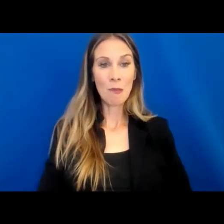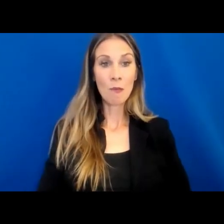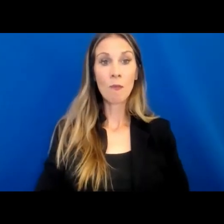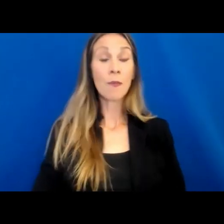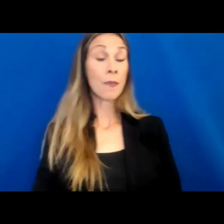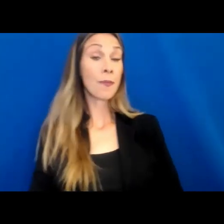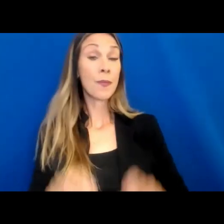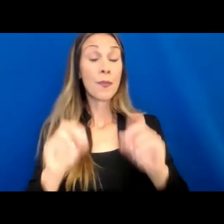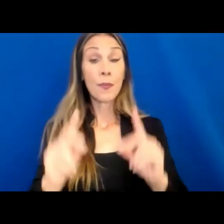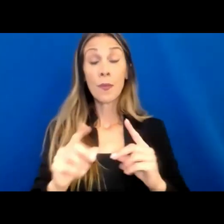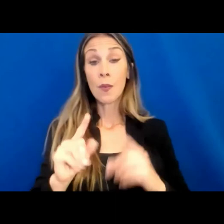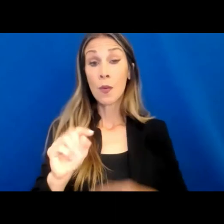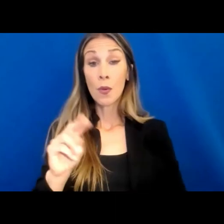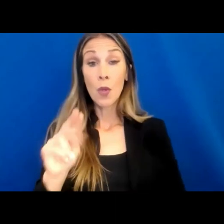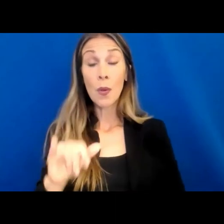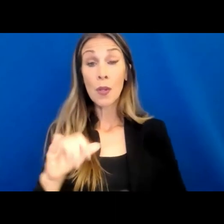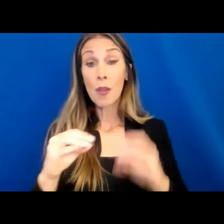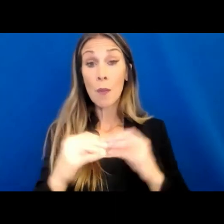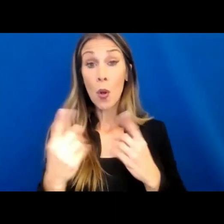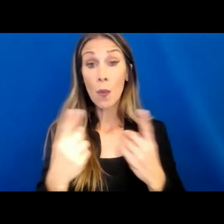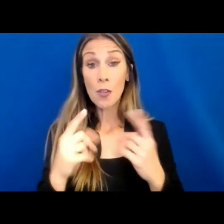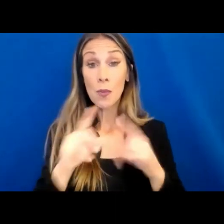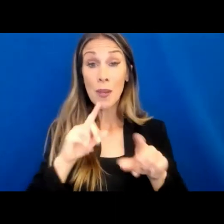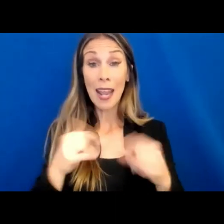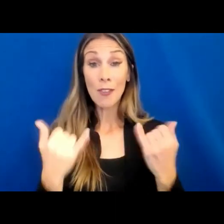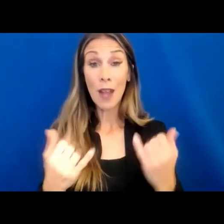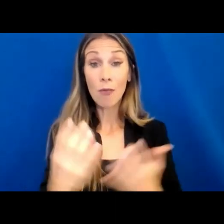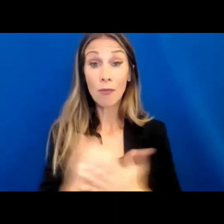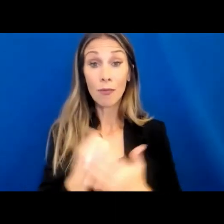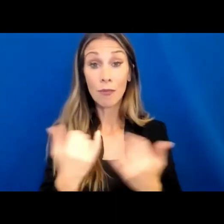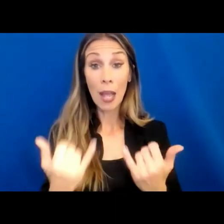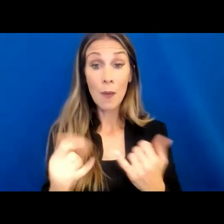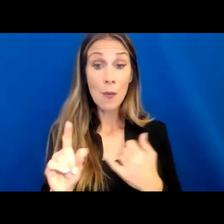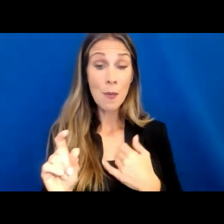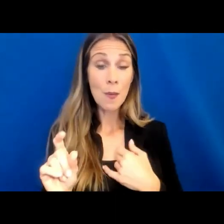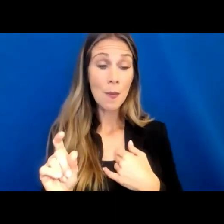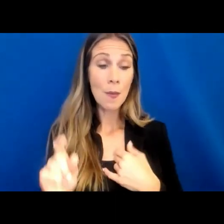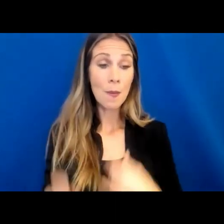Tony, are there any other questions we can answer right now?